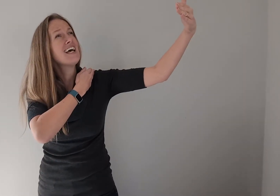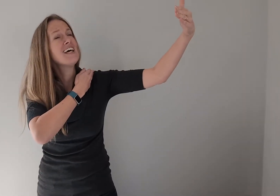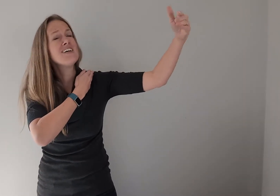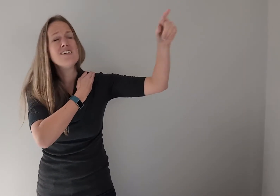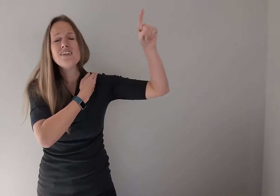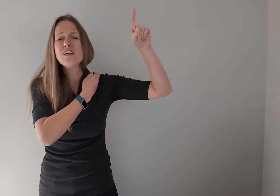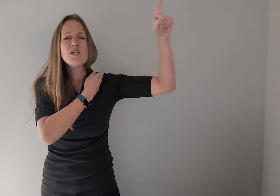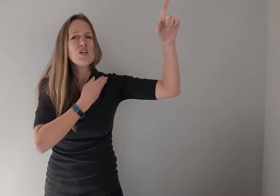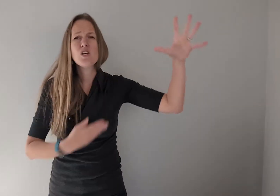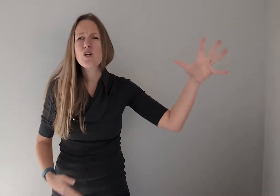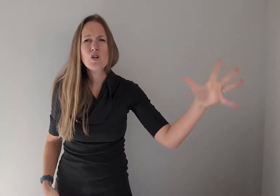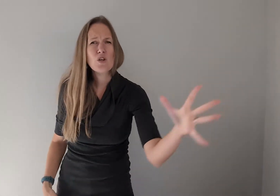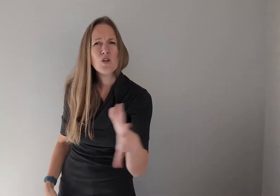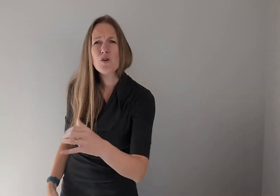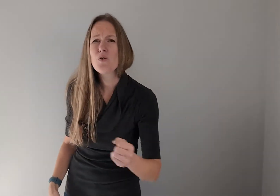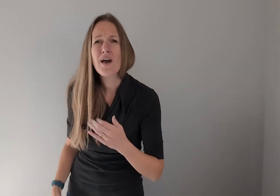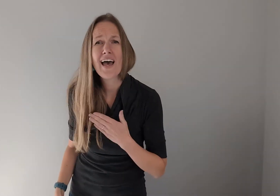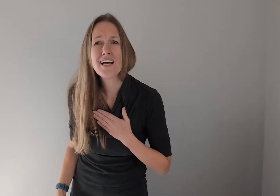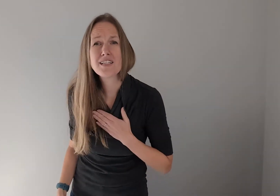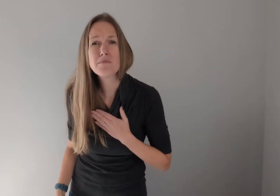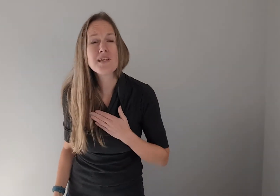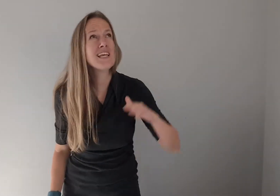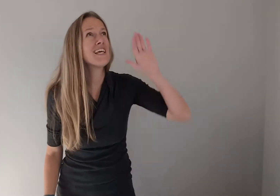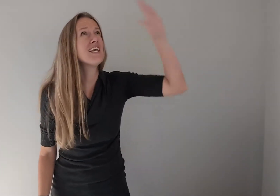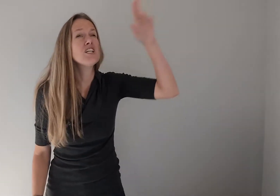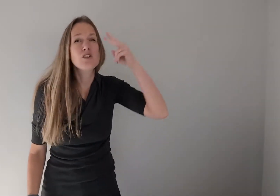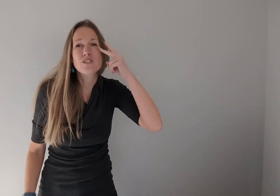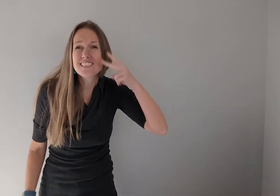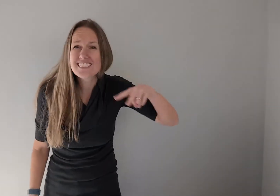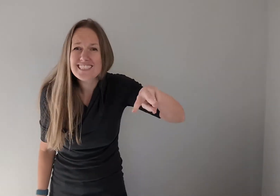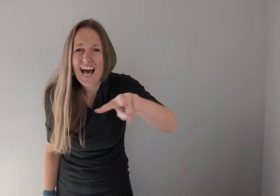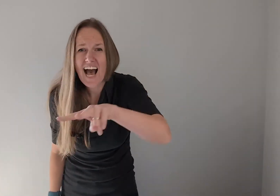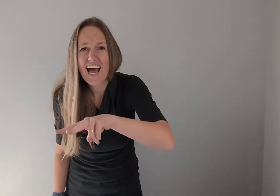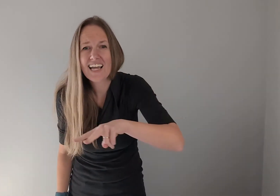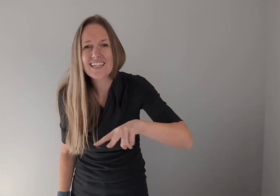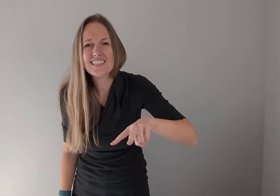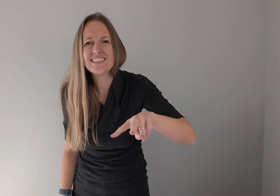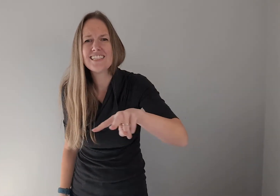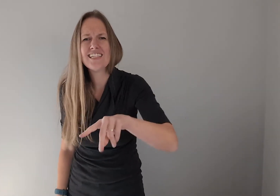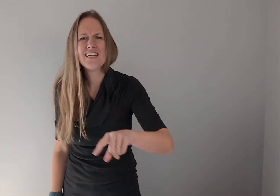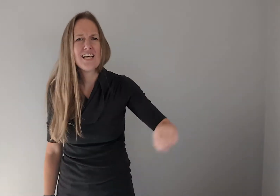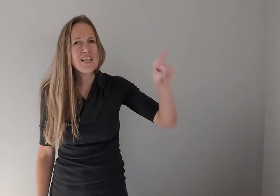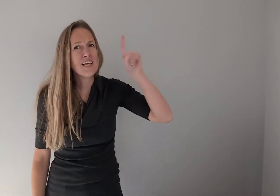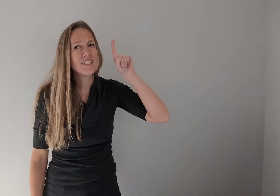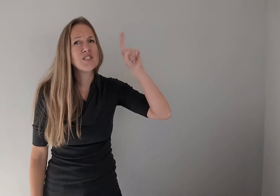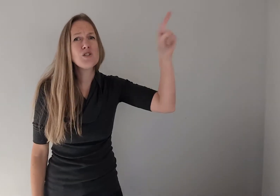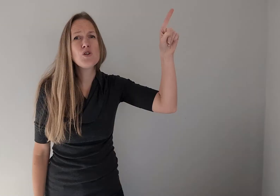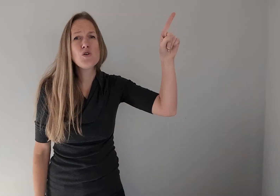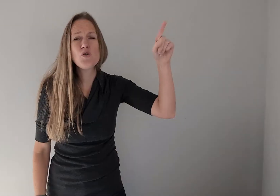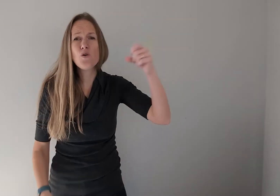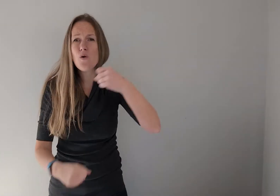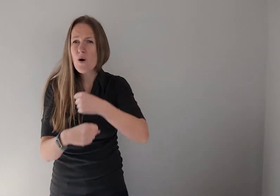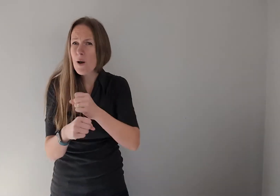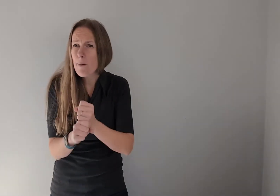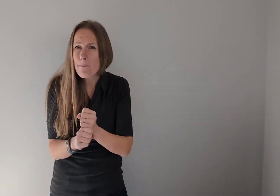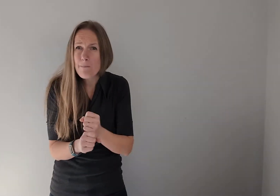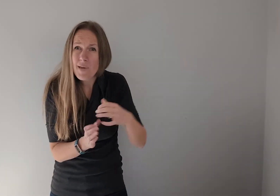chasm, you held me in your sight. So you made